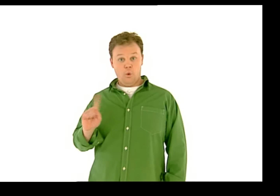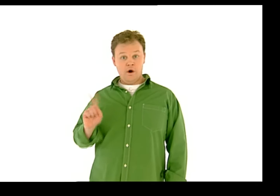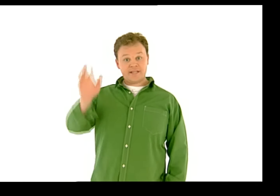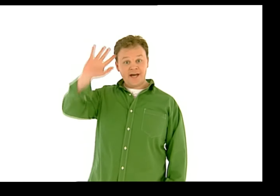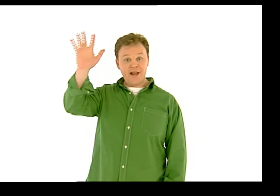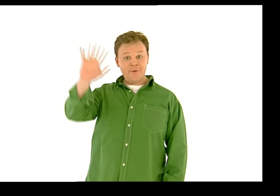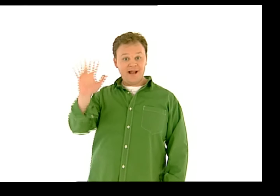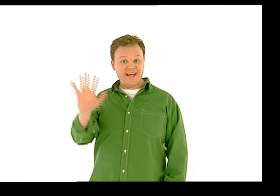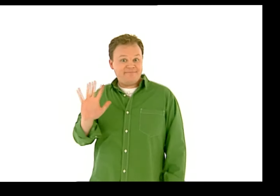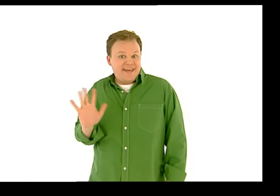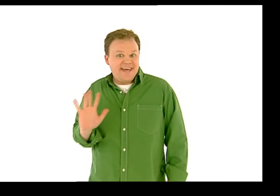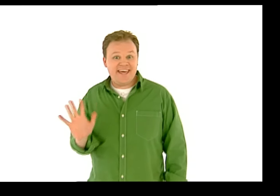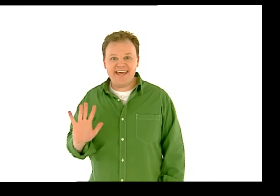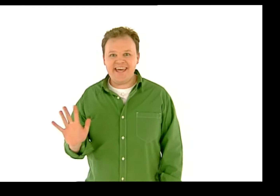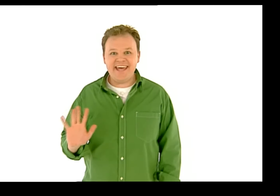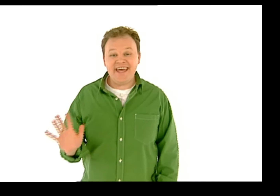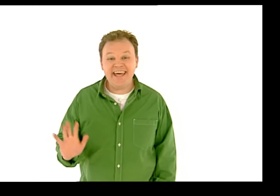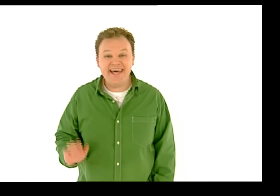What colour will it be?